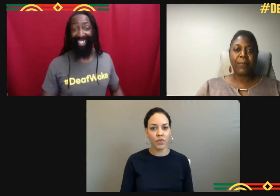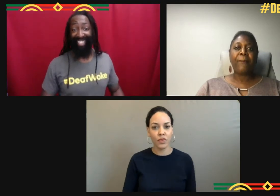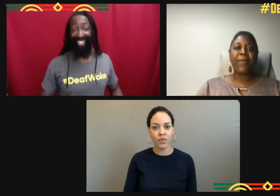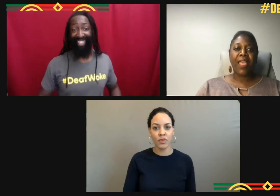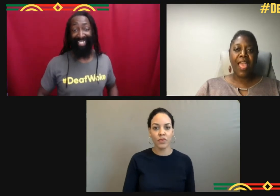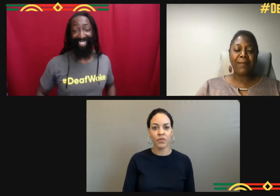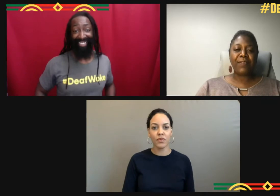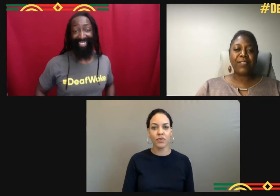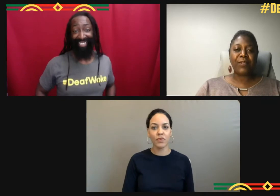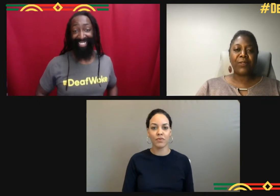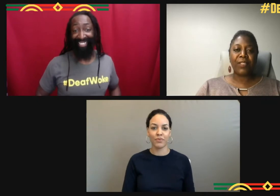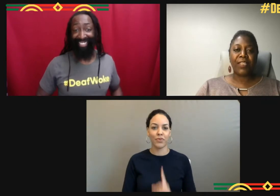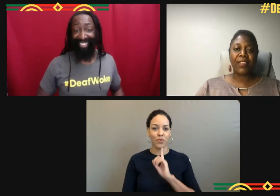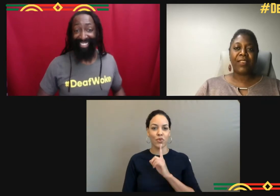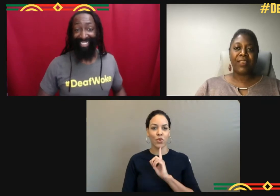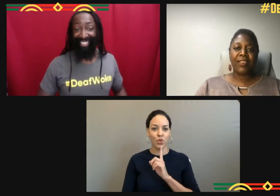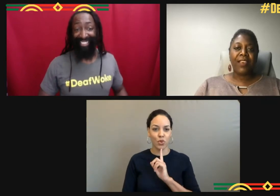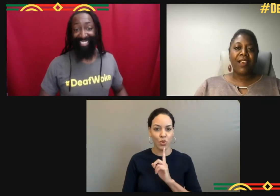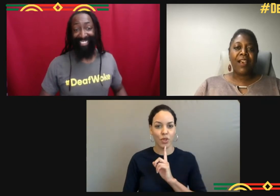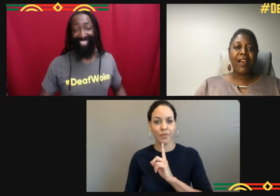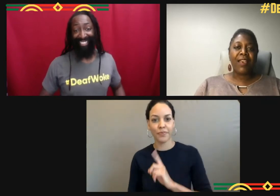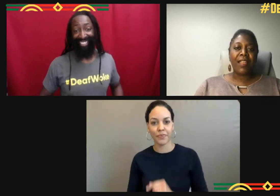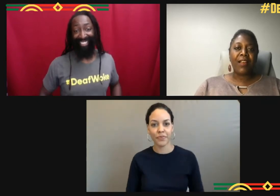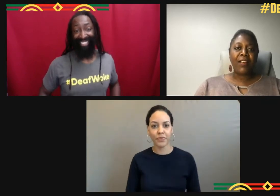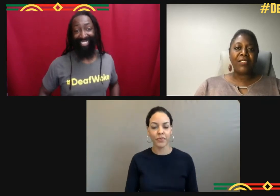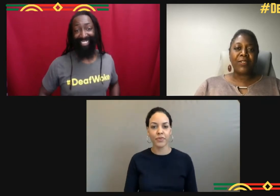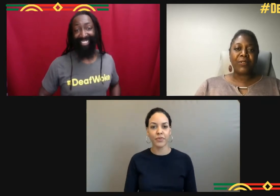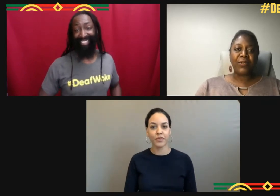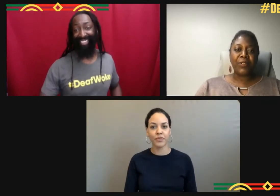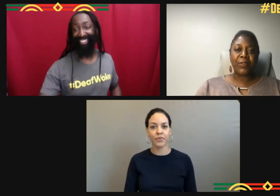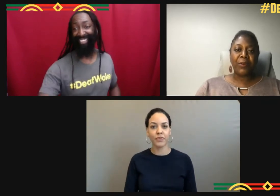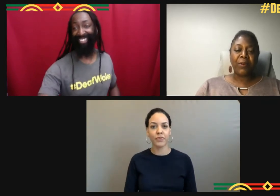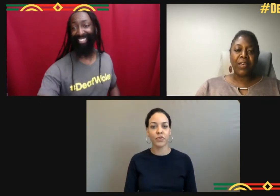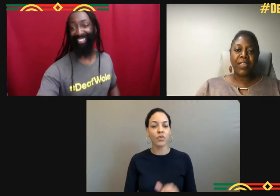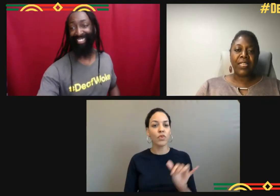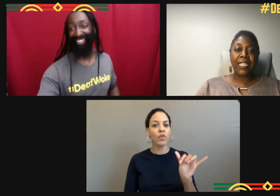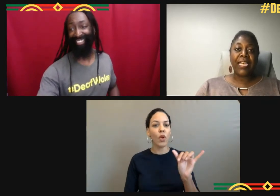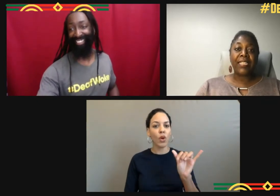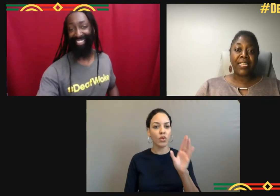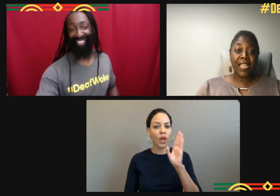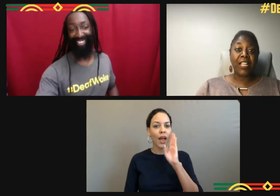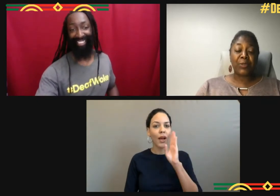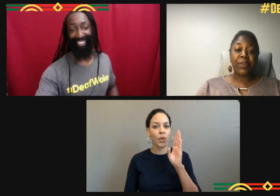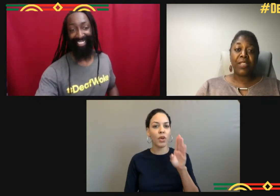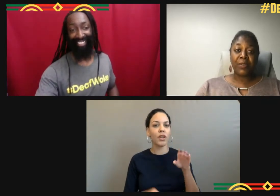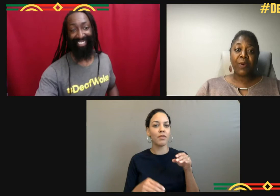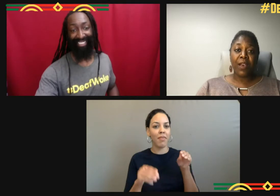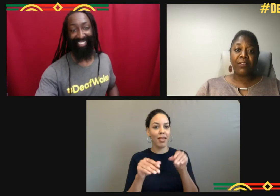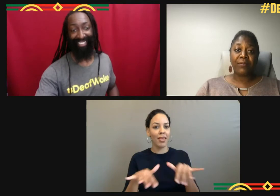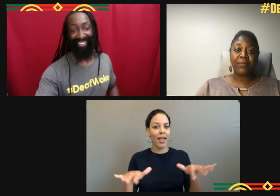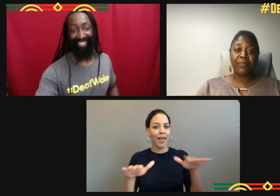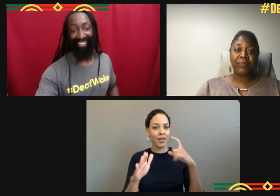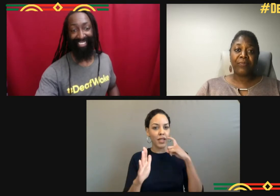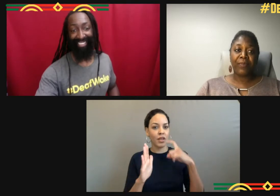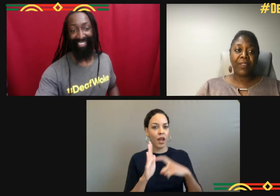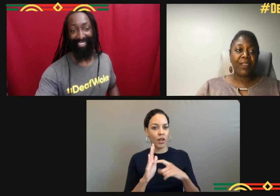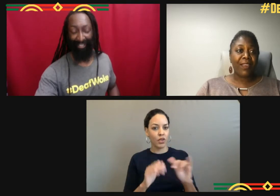description? Absolutely. And I also do a land acknowledgement as